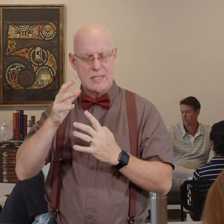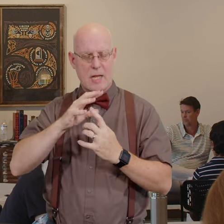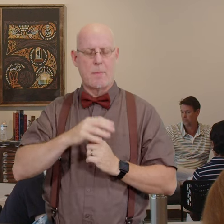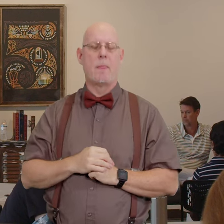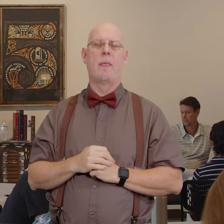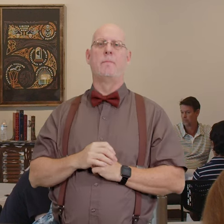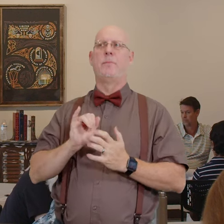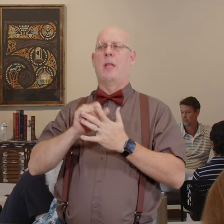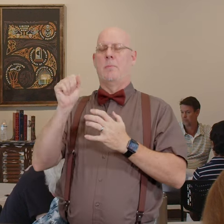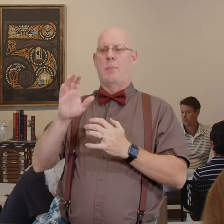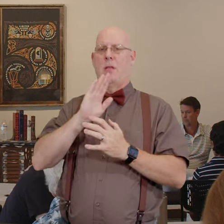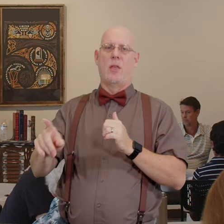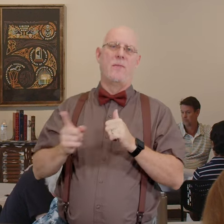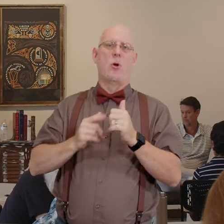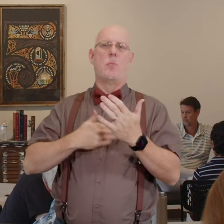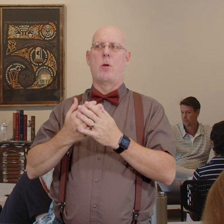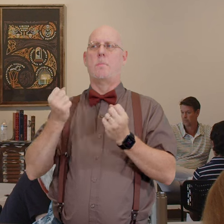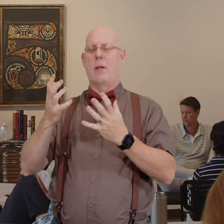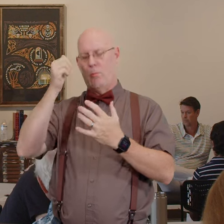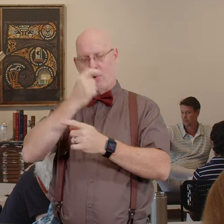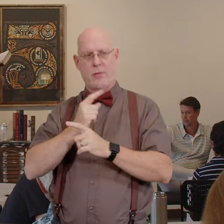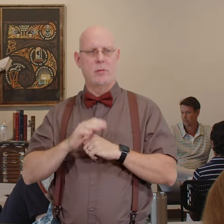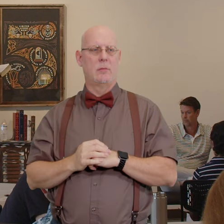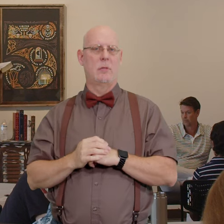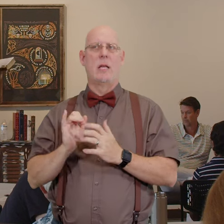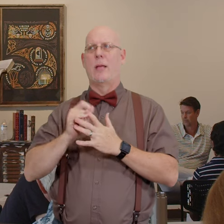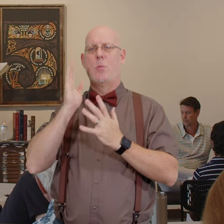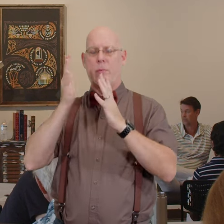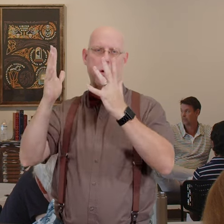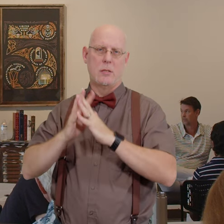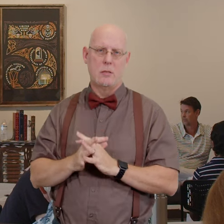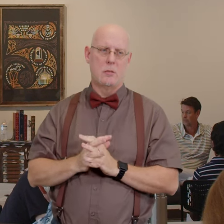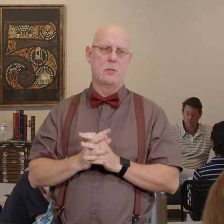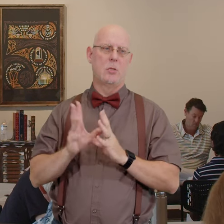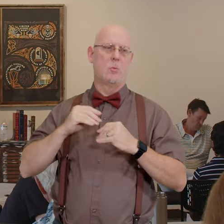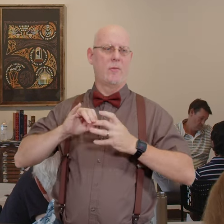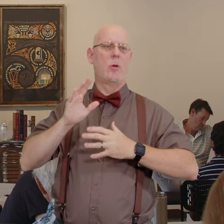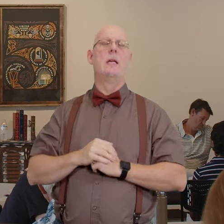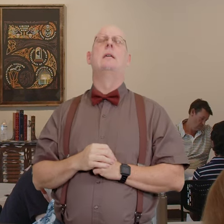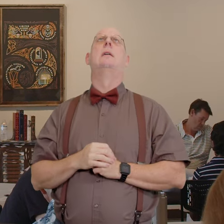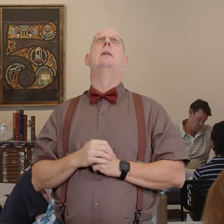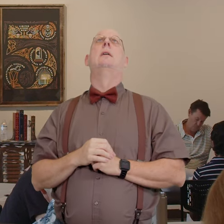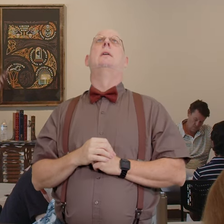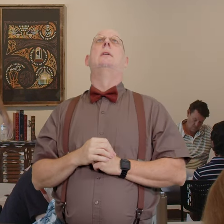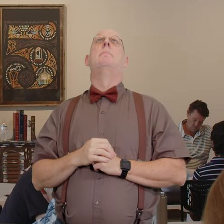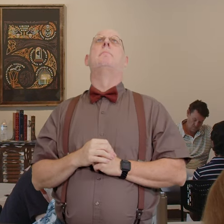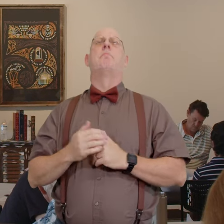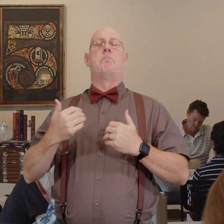in the context. In order that he might be the firstborn among many brothers, or in order that he'll be praised, he'll receive glory.